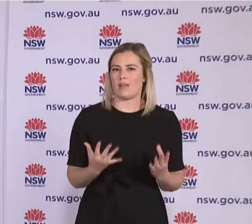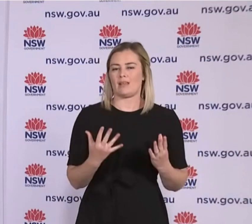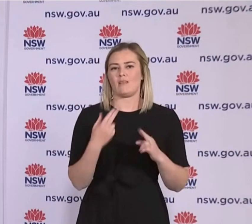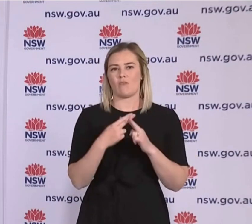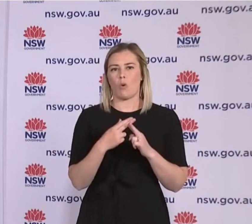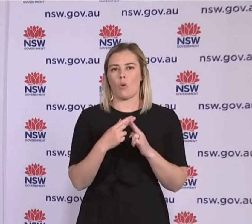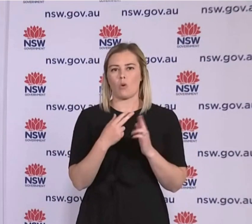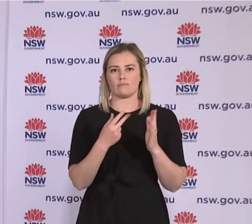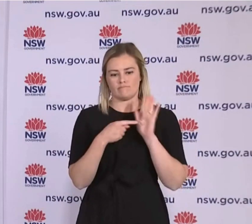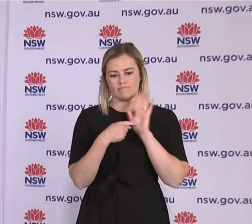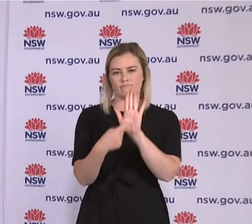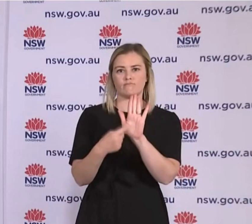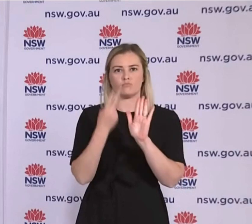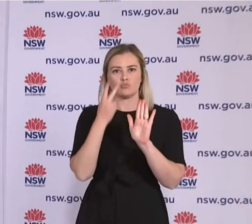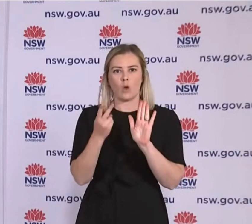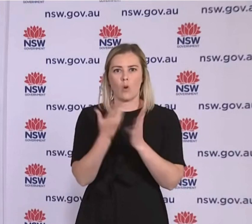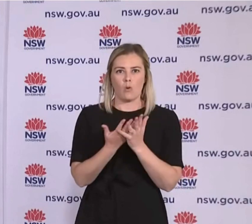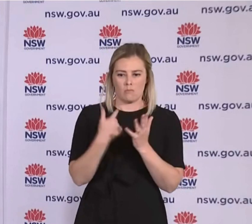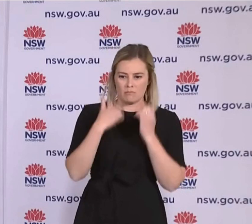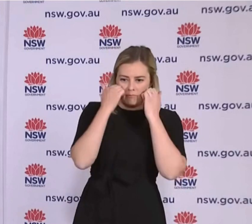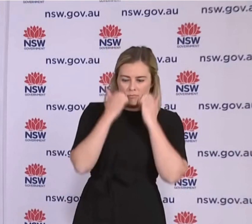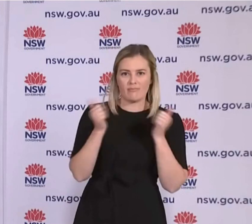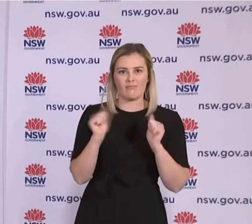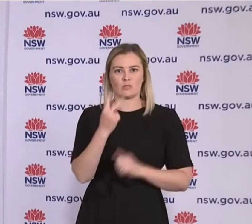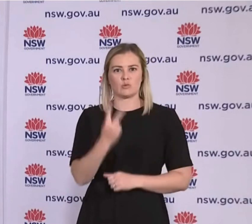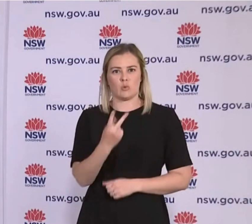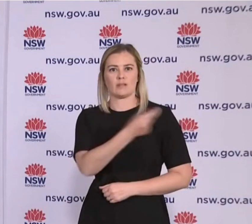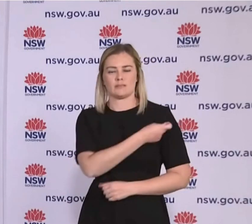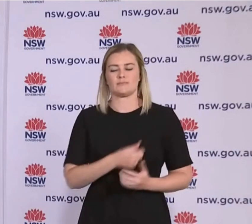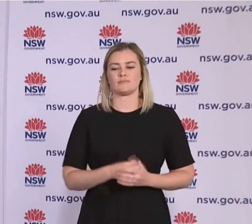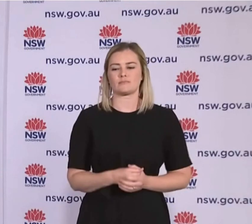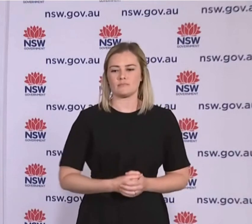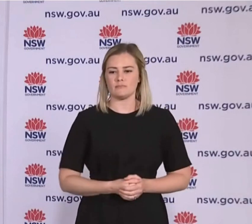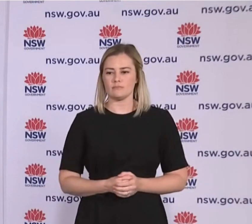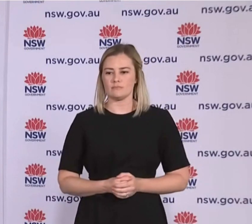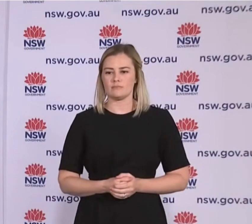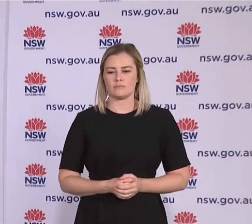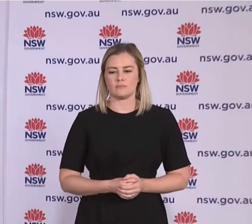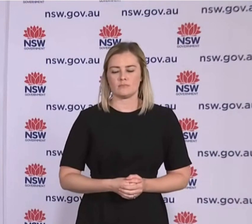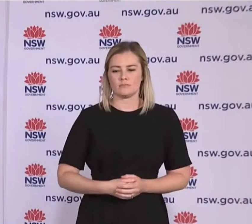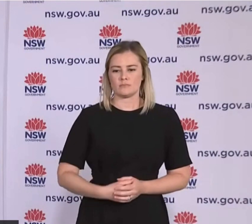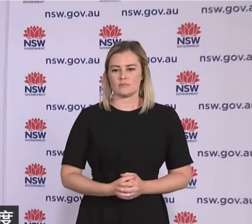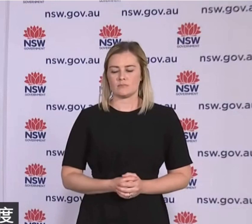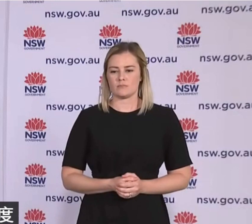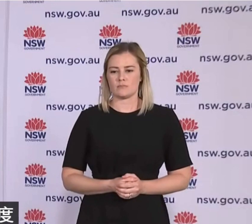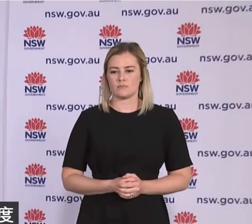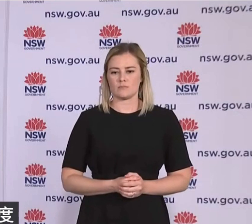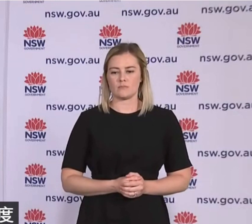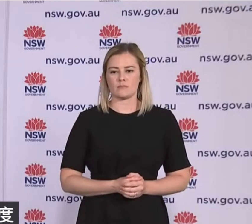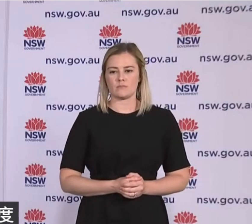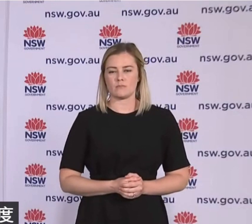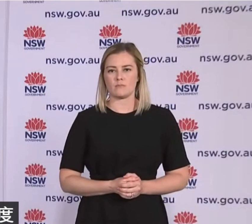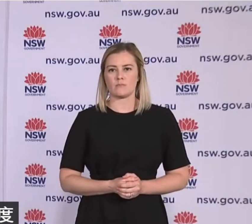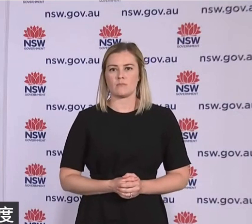again assure our business community that the New South Wales Government will have a similar compliance regime to before the Delta outbreak. We'll make